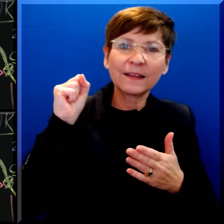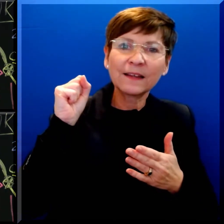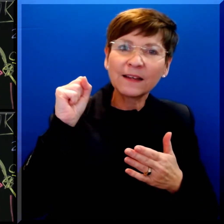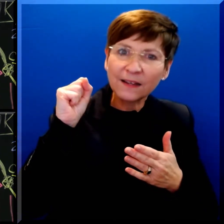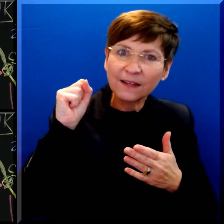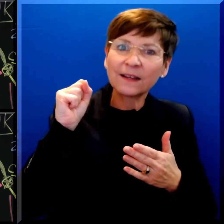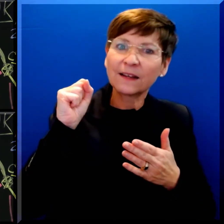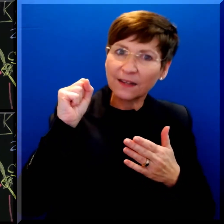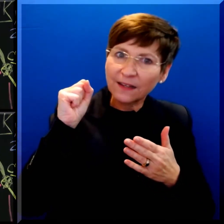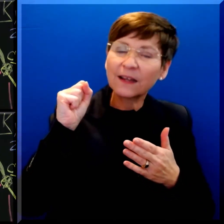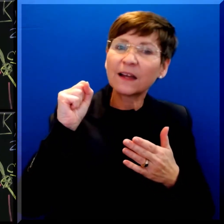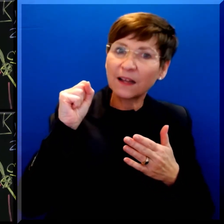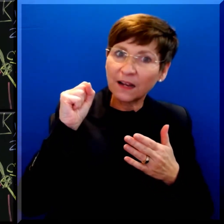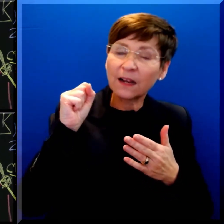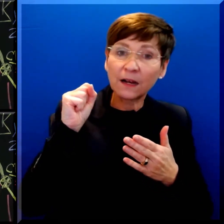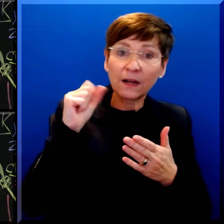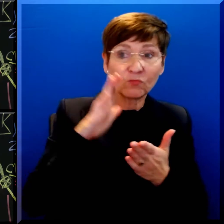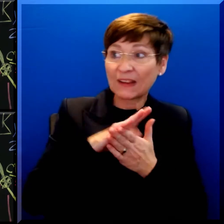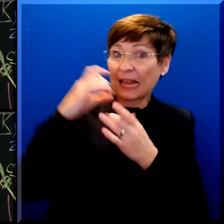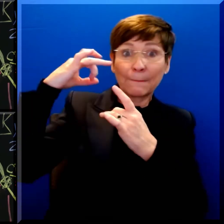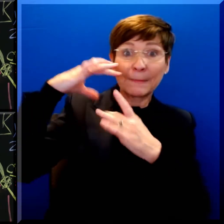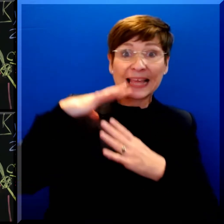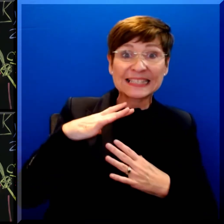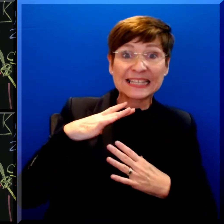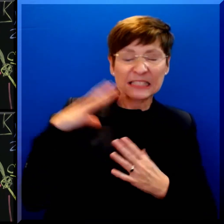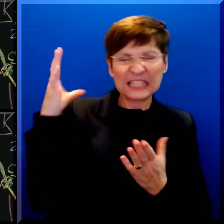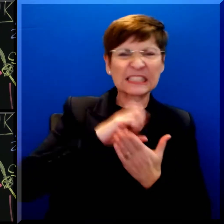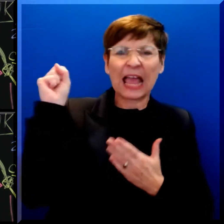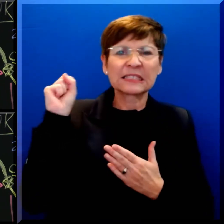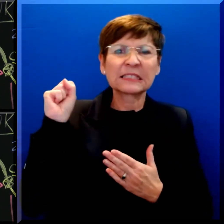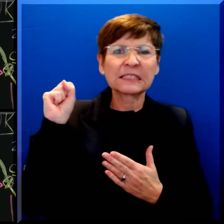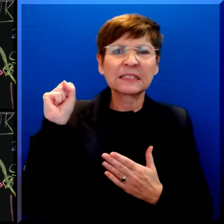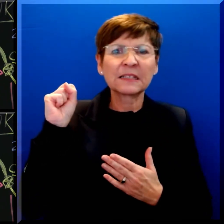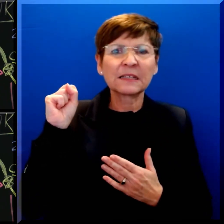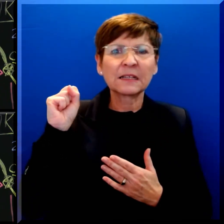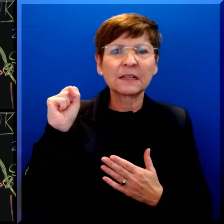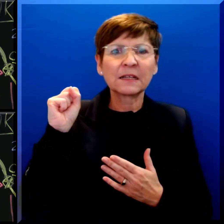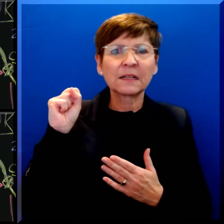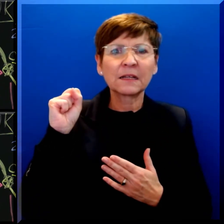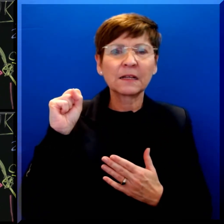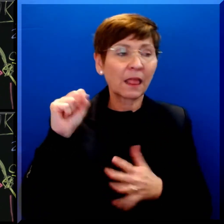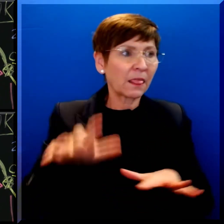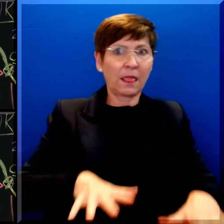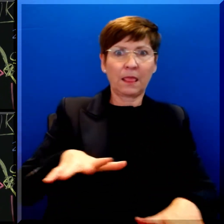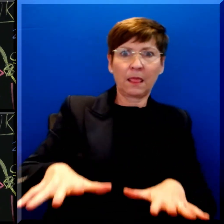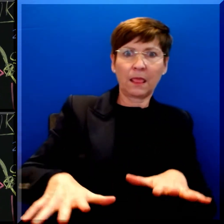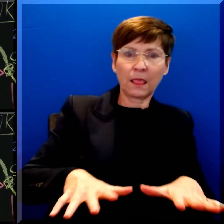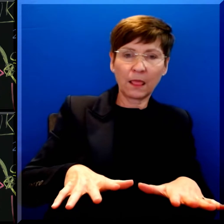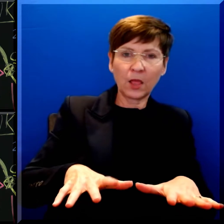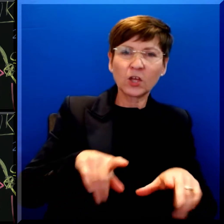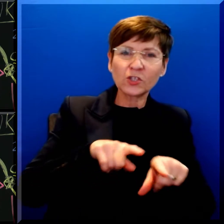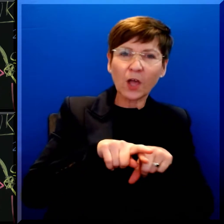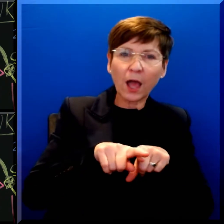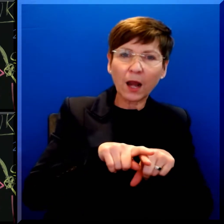us. Guys, he'll even strip us of blessings, comforts that we became too attached to so we can learn to